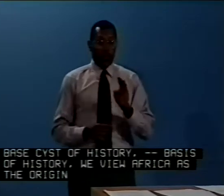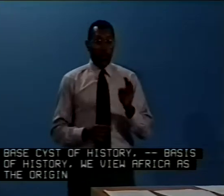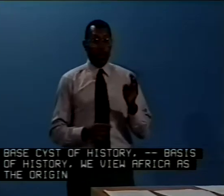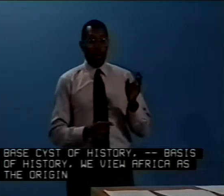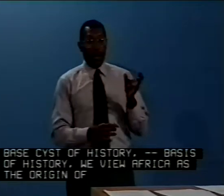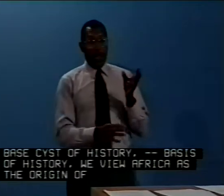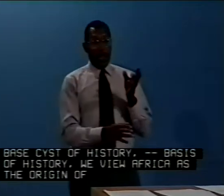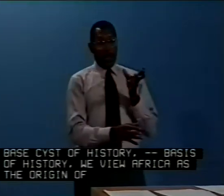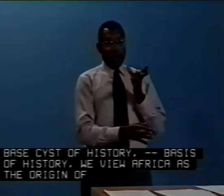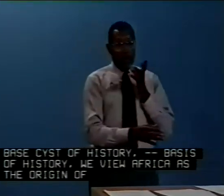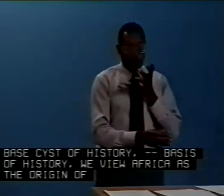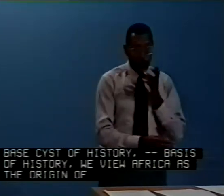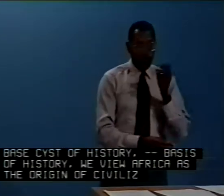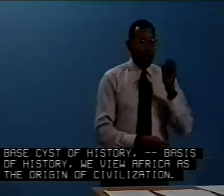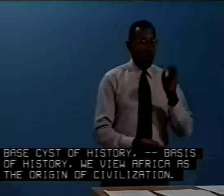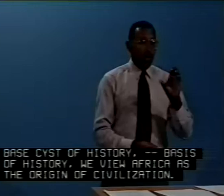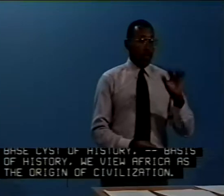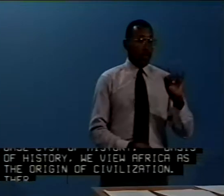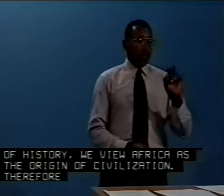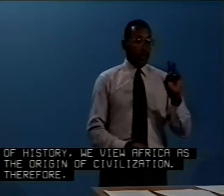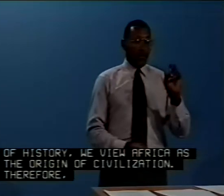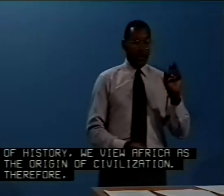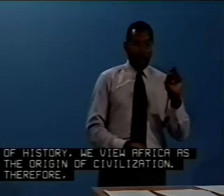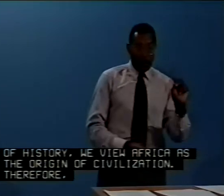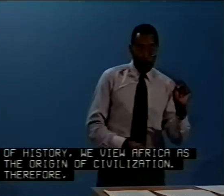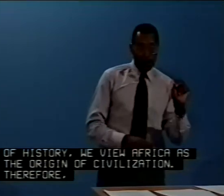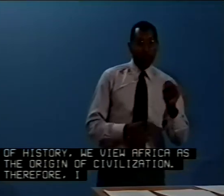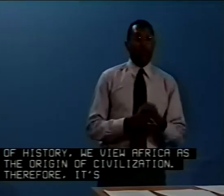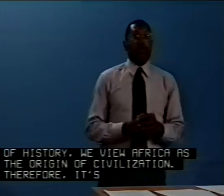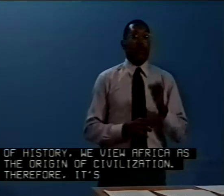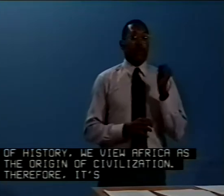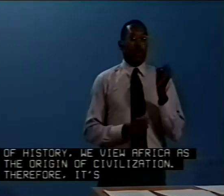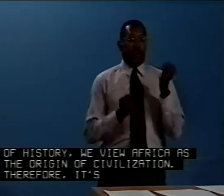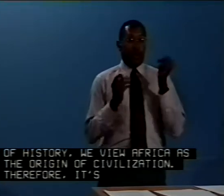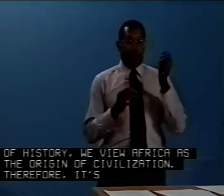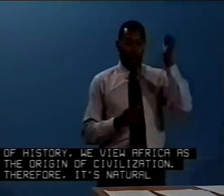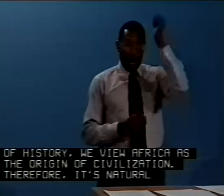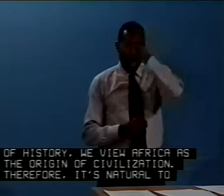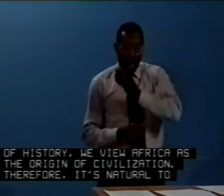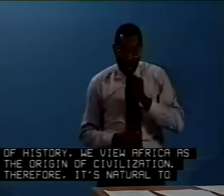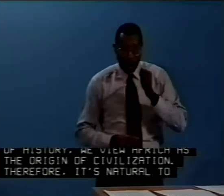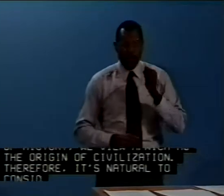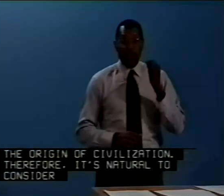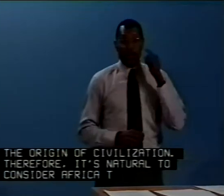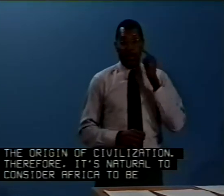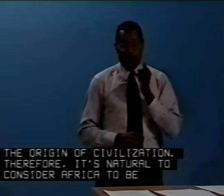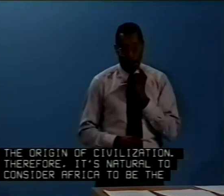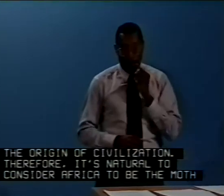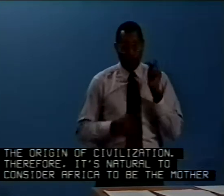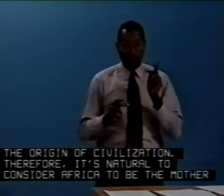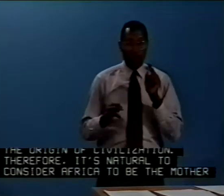Therefore, it's natural to consider Africa to be the mother of civilization, and many African deaf